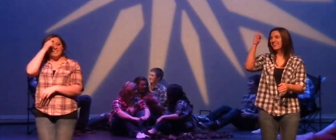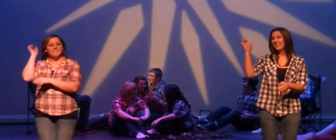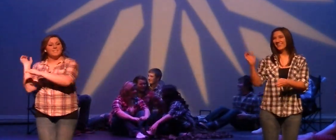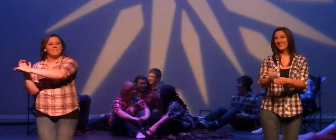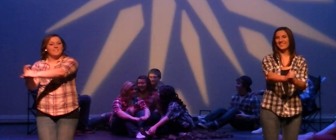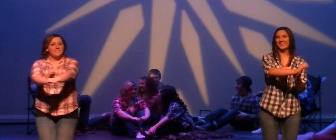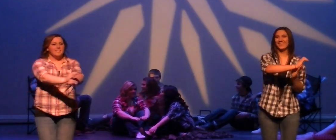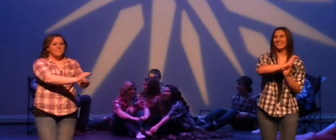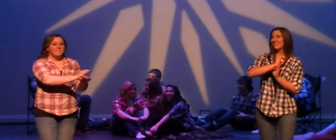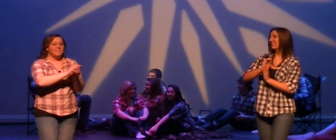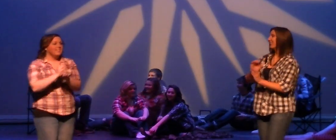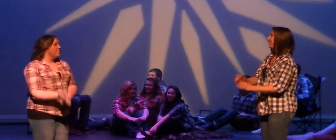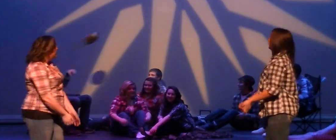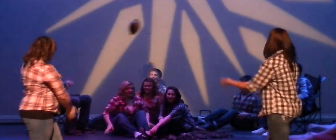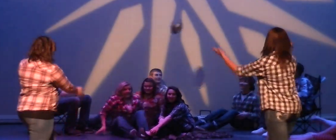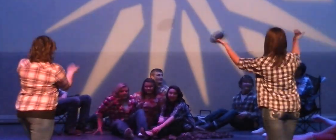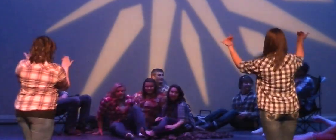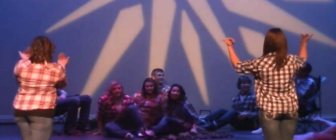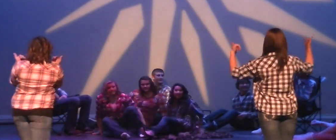for some summer night show